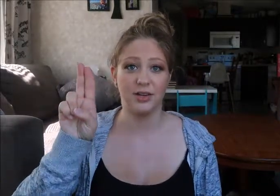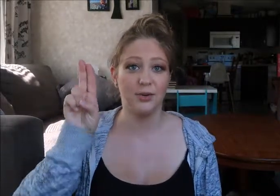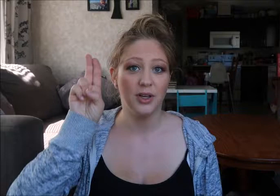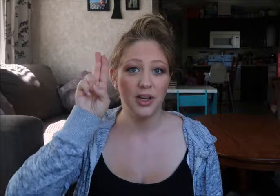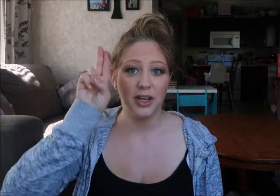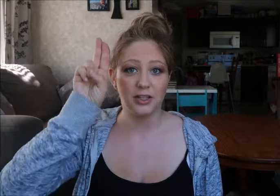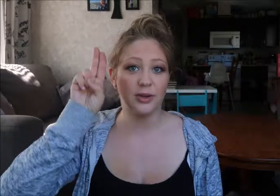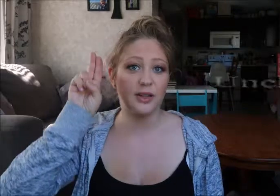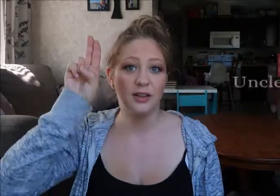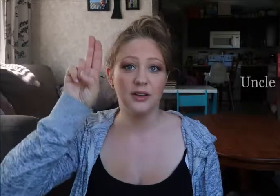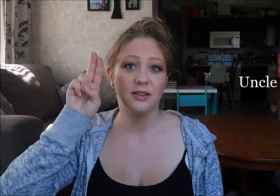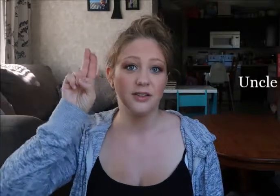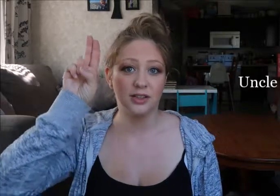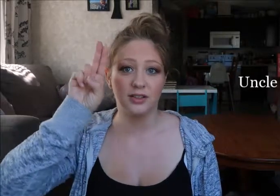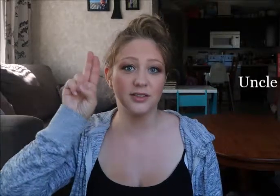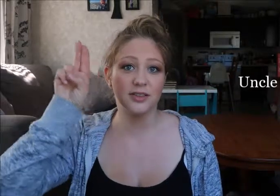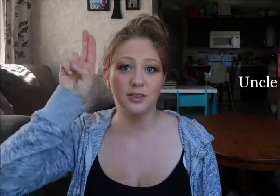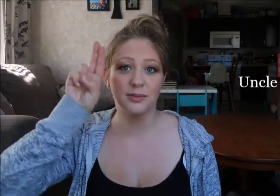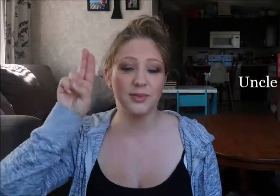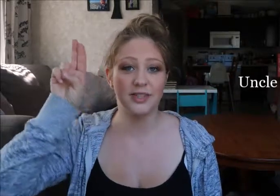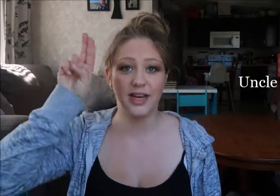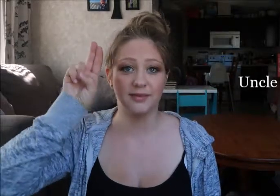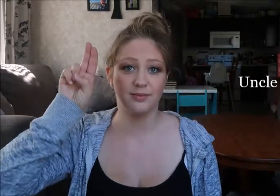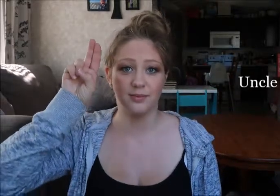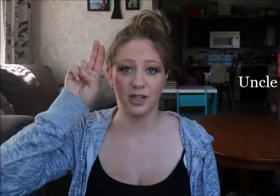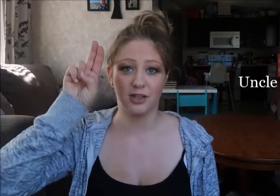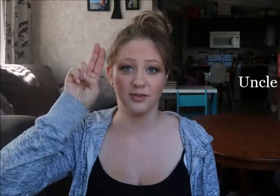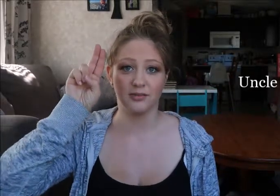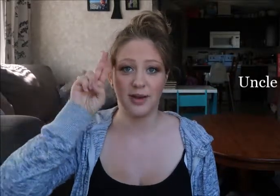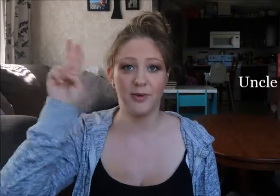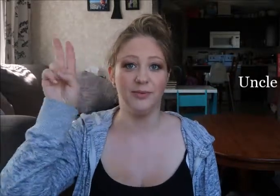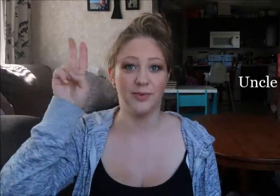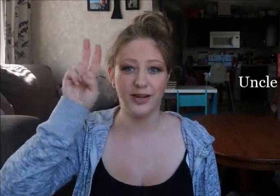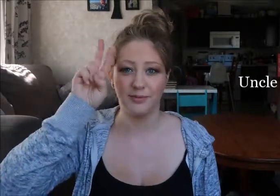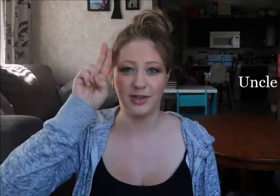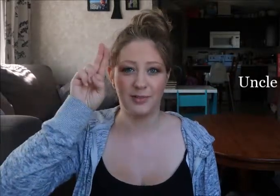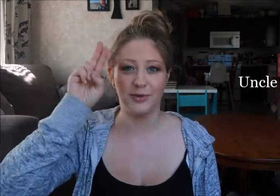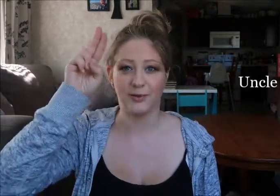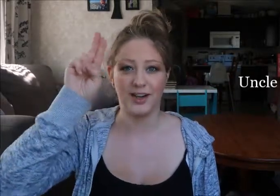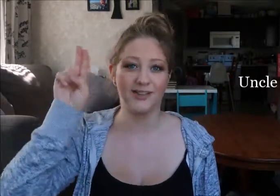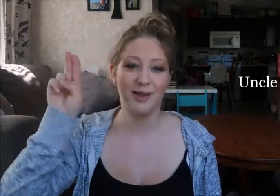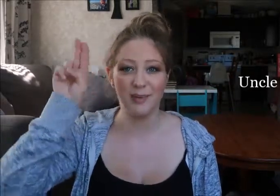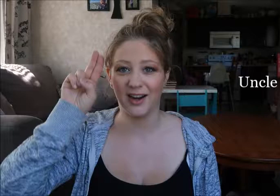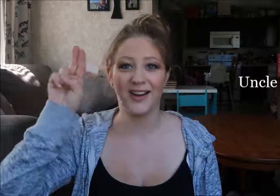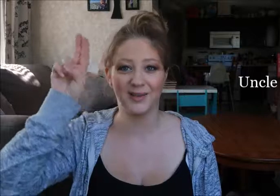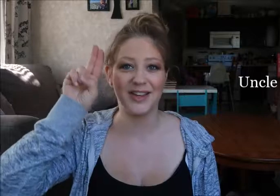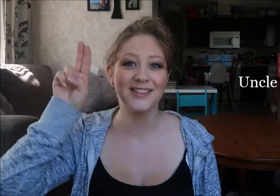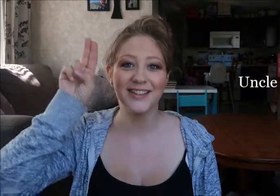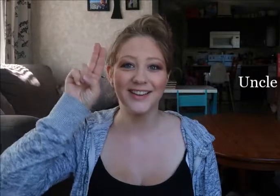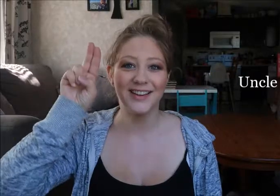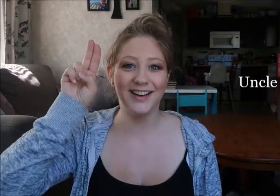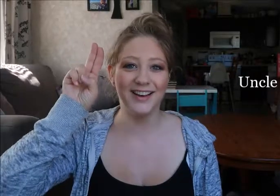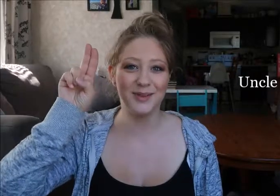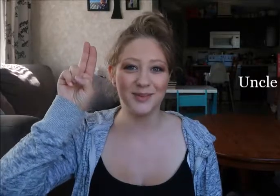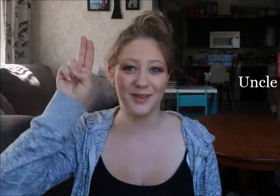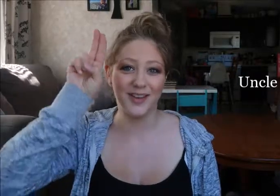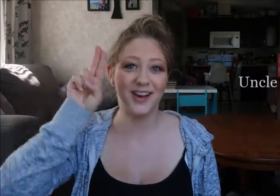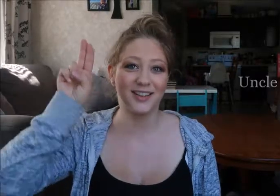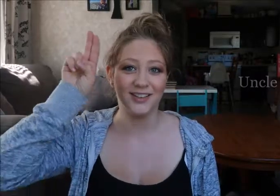you, and you do it circles beside your temple, right? Temple, forehead, up here anyways. So uncle.